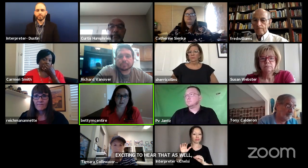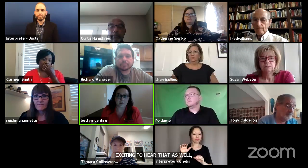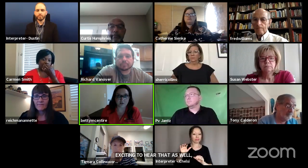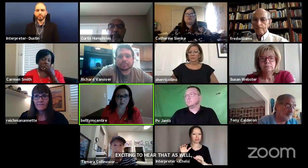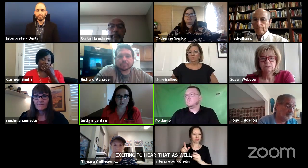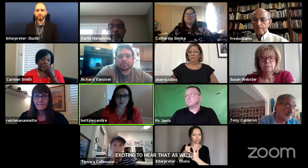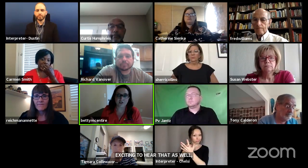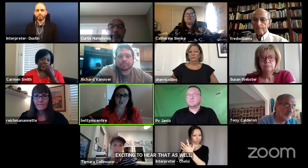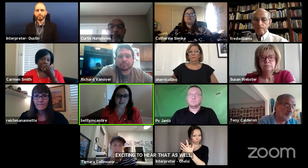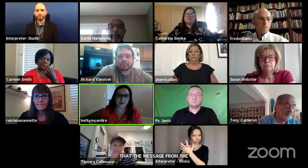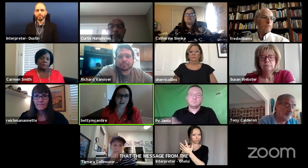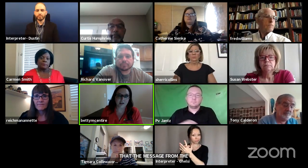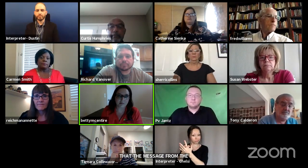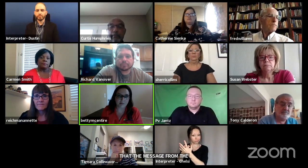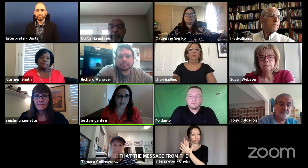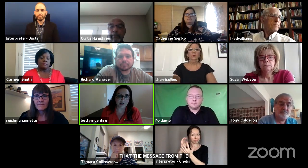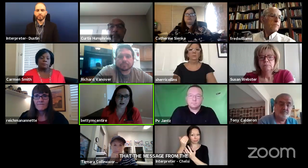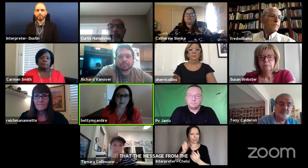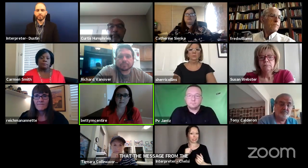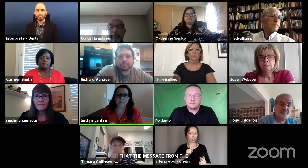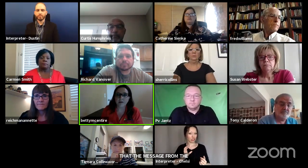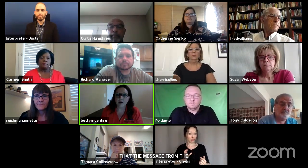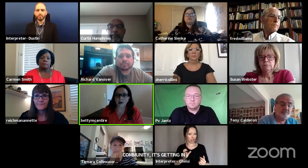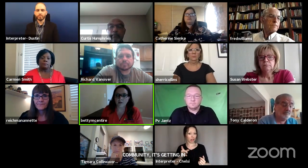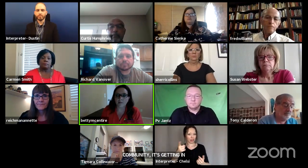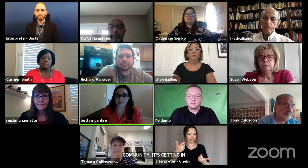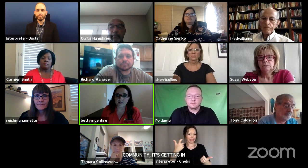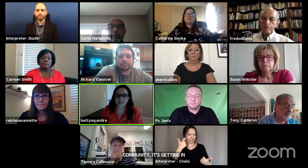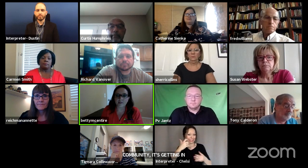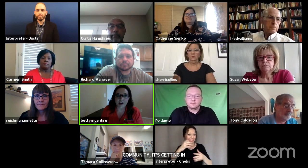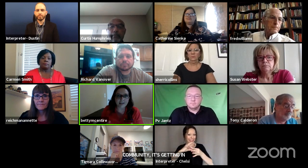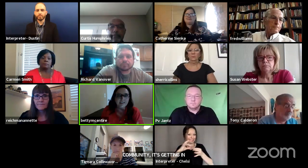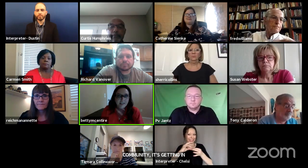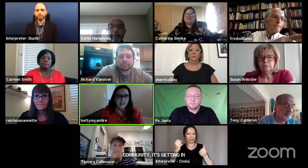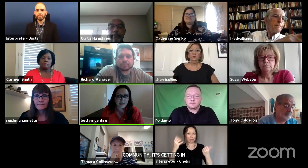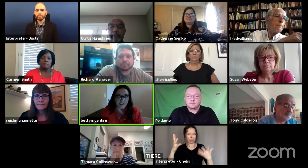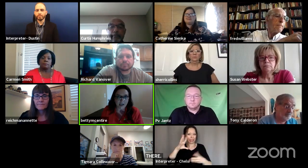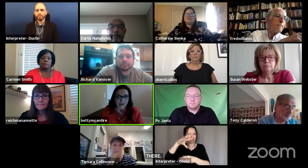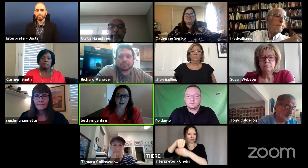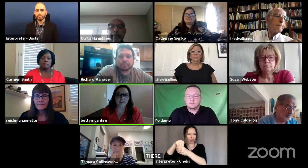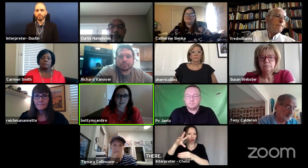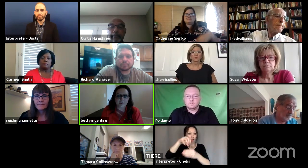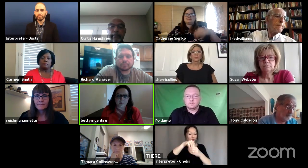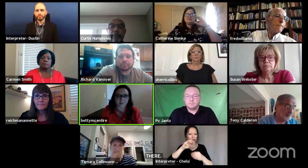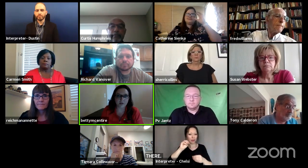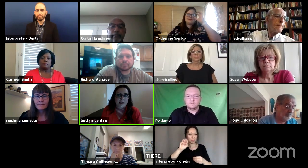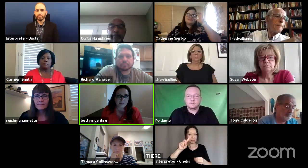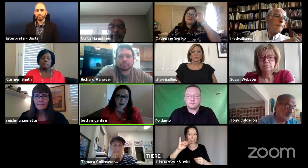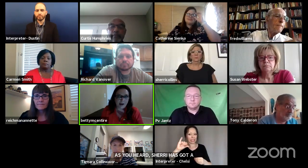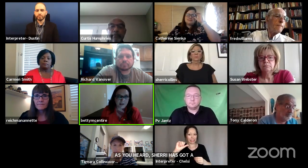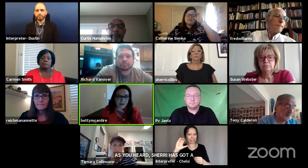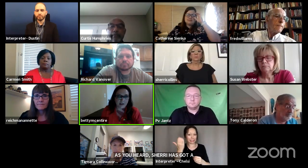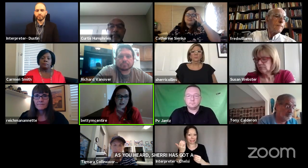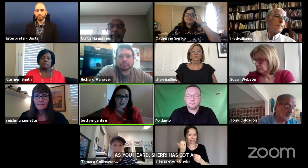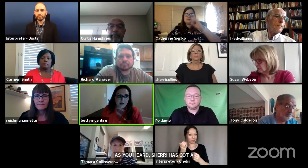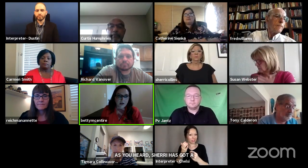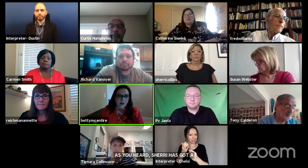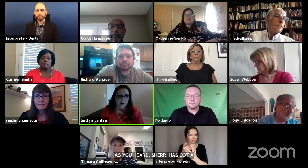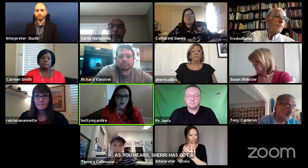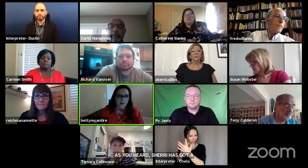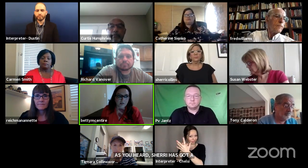it's getting in there. As you heard, Sherry's got a lot of media. That's sinking in. I think that's really